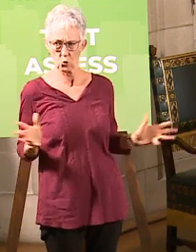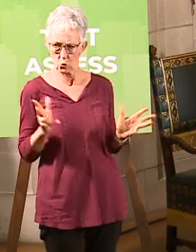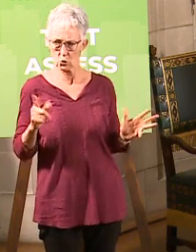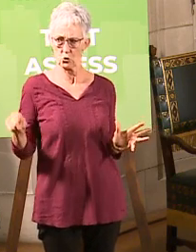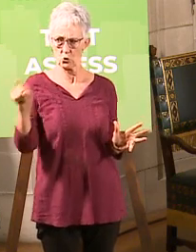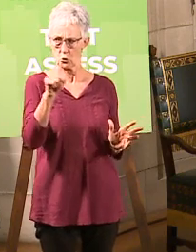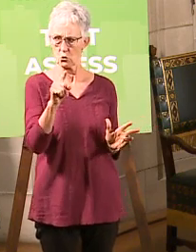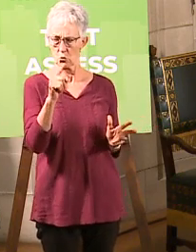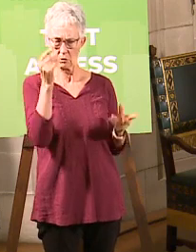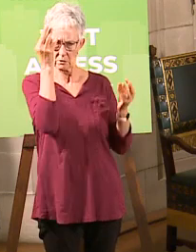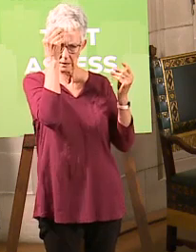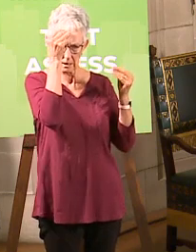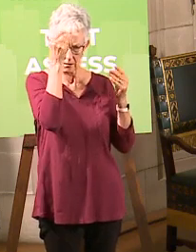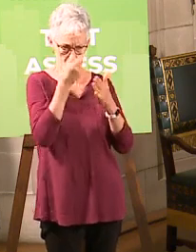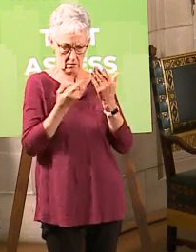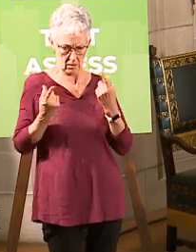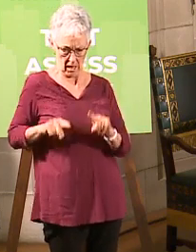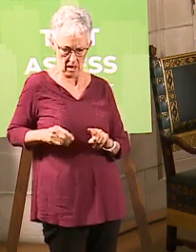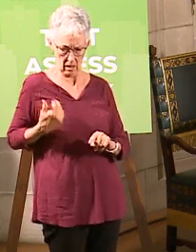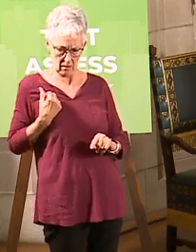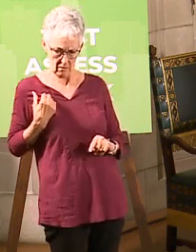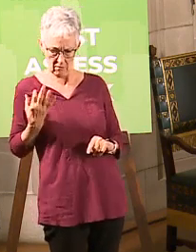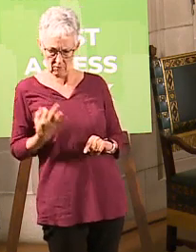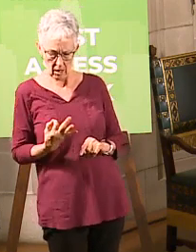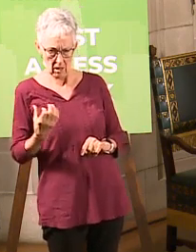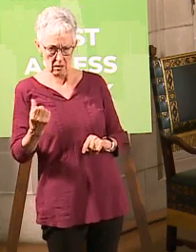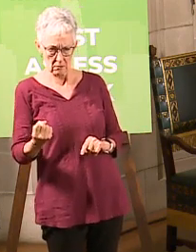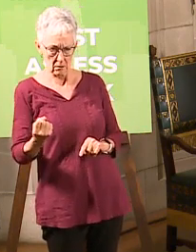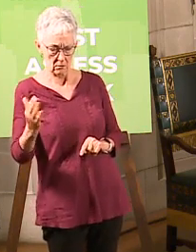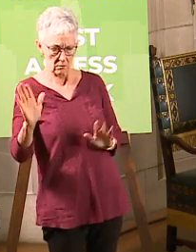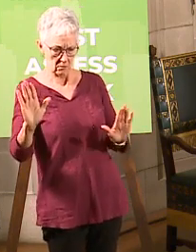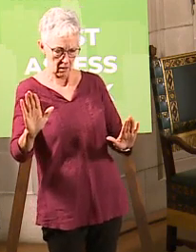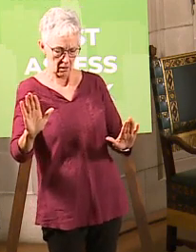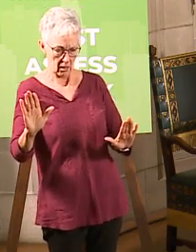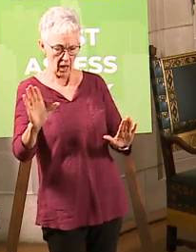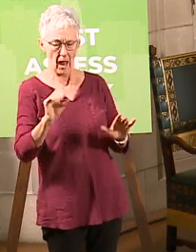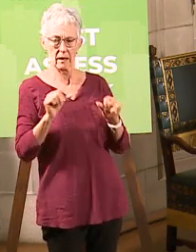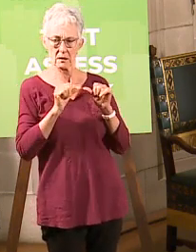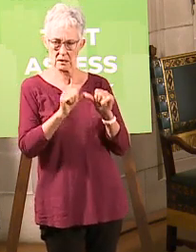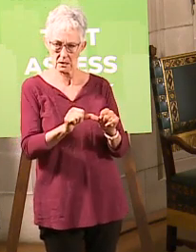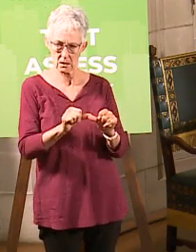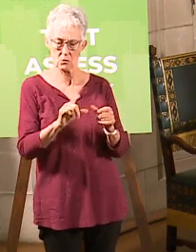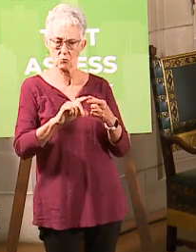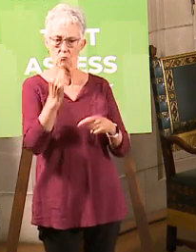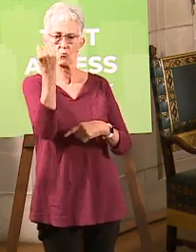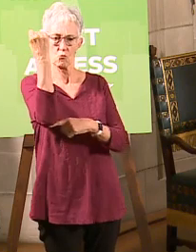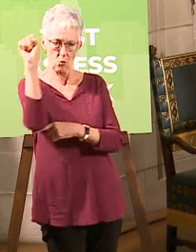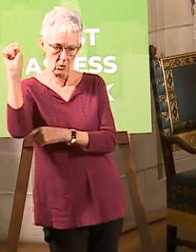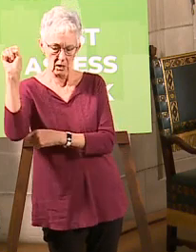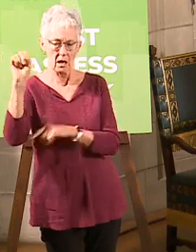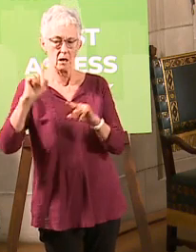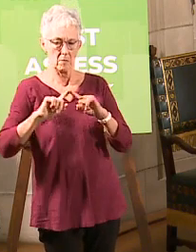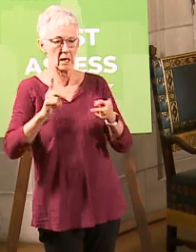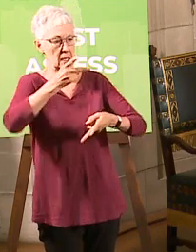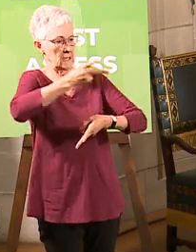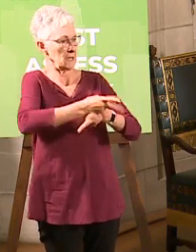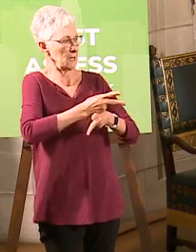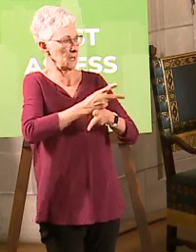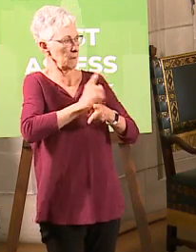And over the weekend, they assisted our law enforcement in keeping the peace in Omaha and